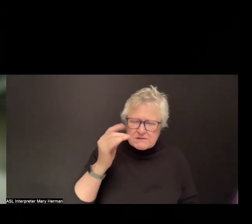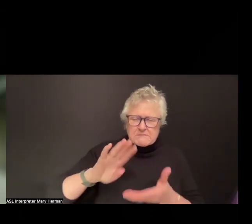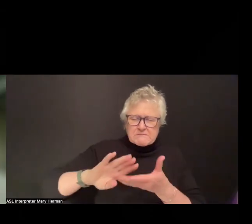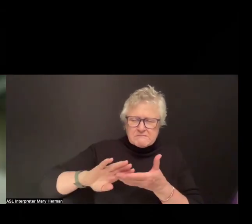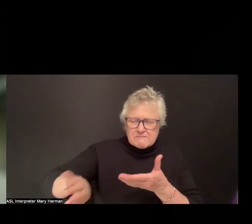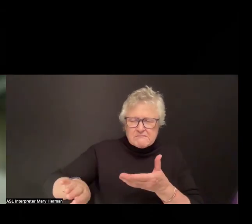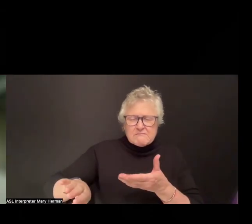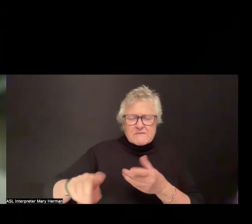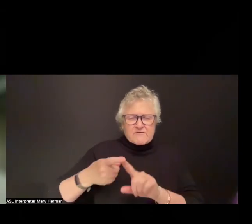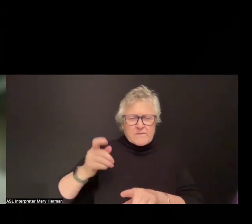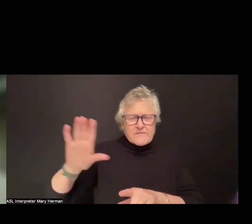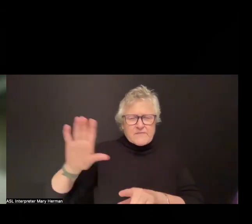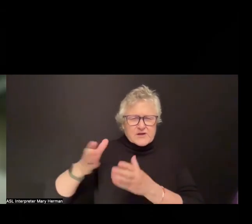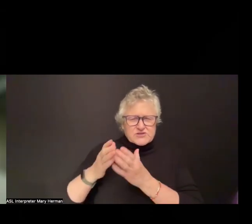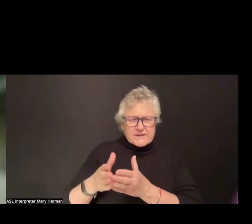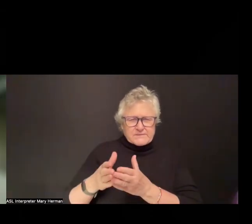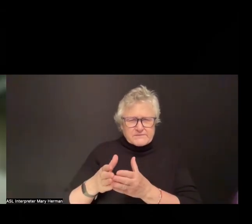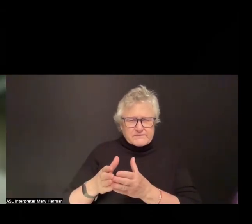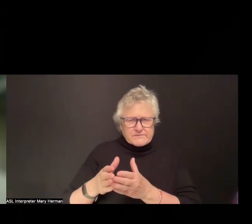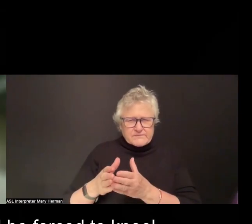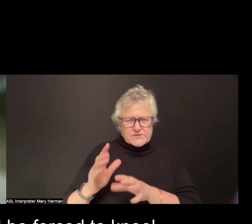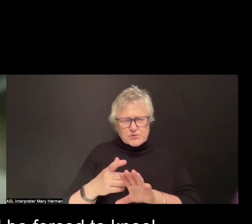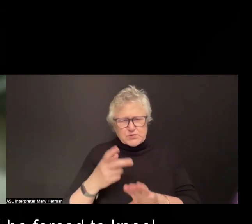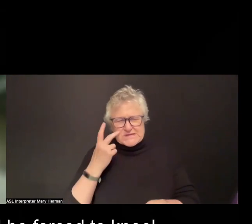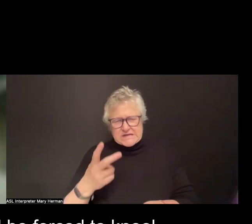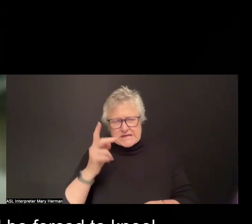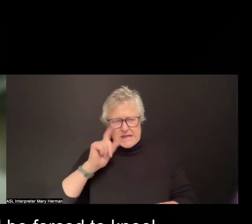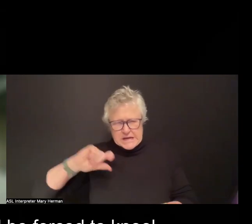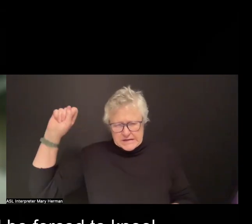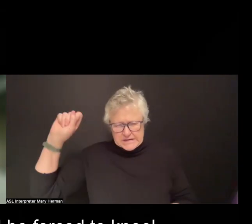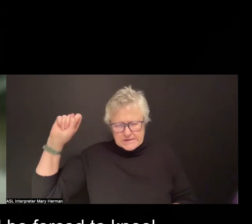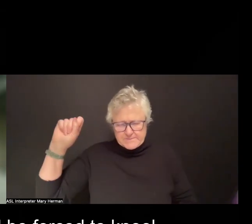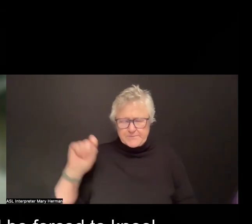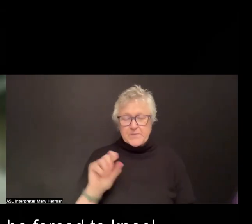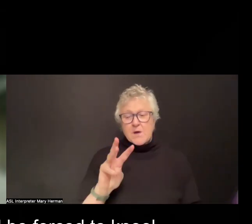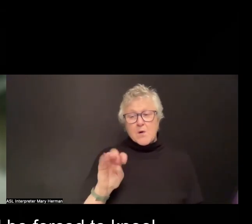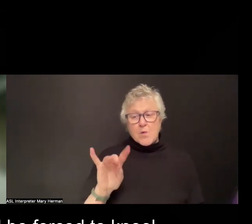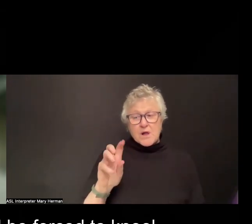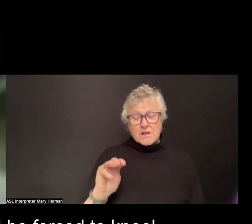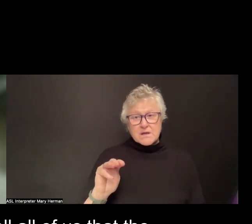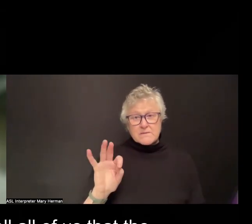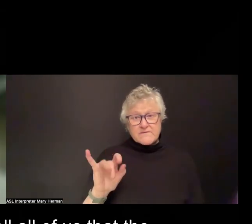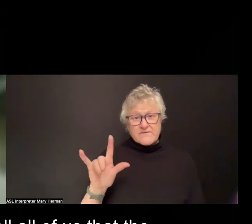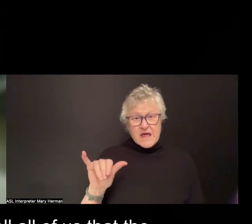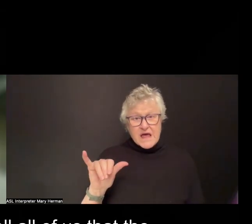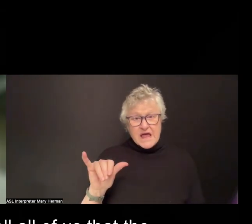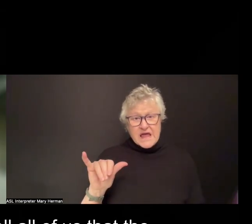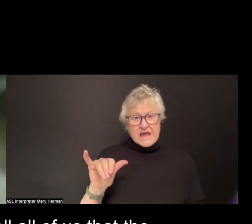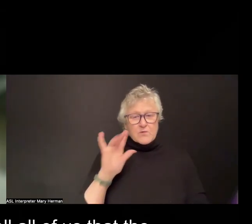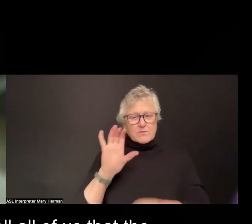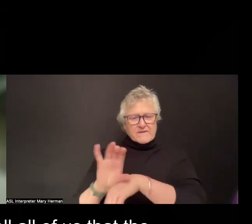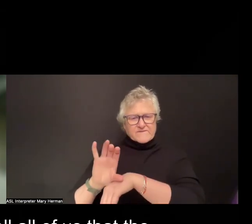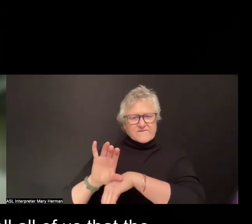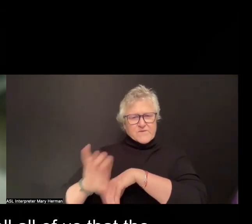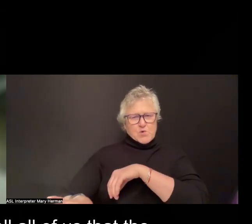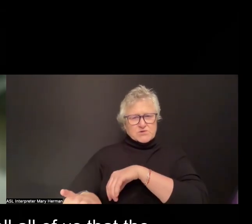to see how authority dealt with mutineers. William Fly would be forced to kneel before the feet of the magistrates and reverends and tell all of us